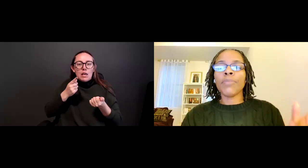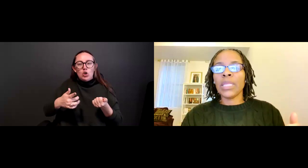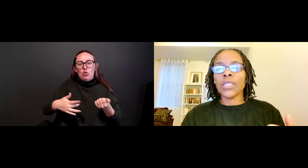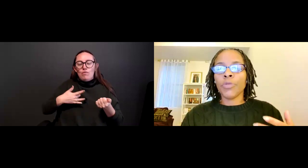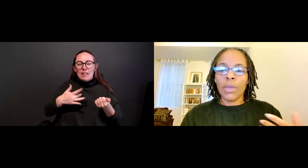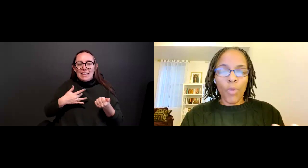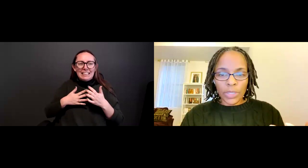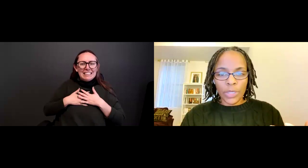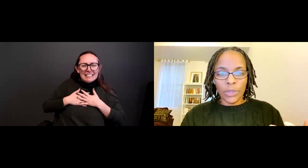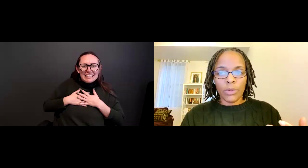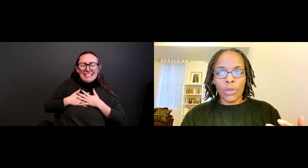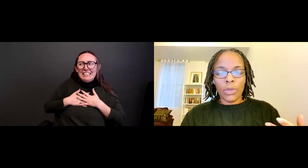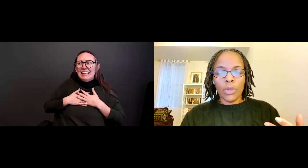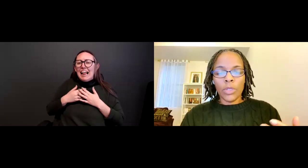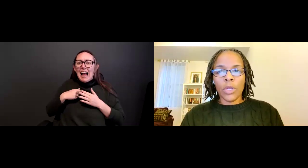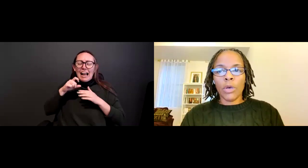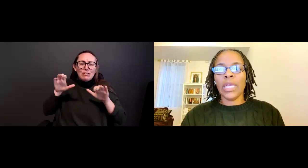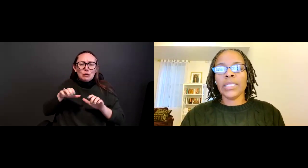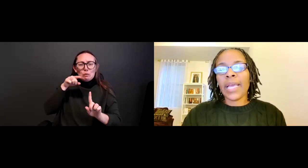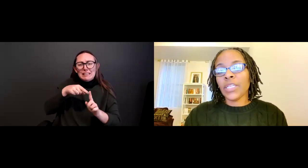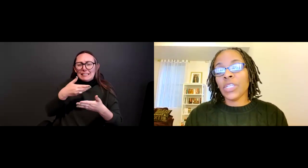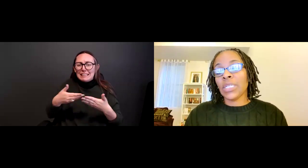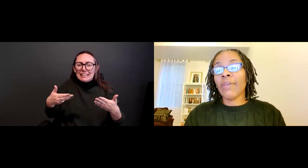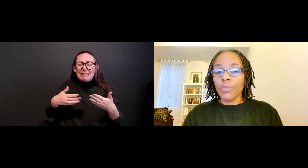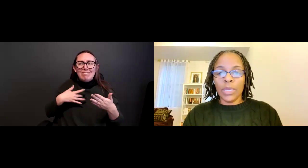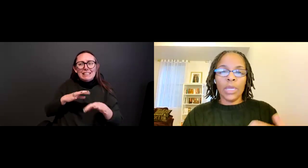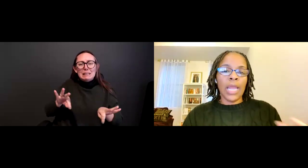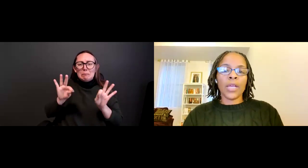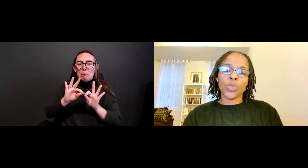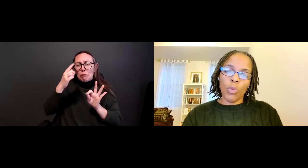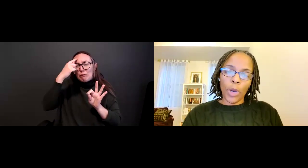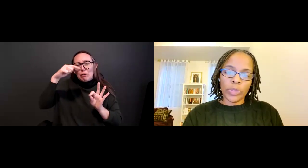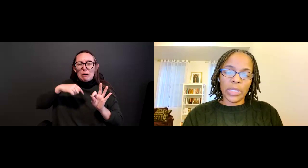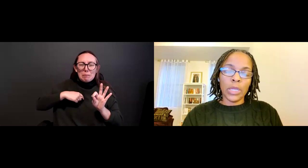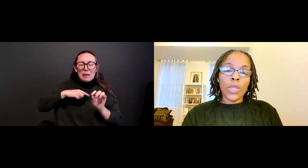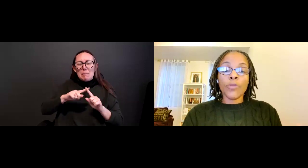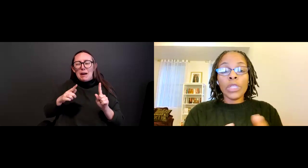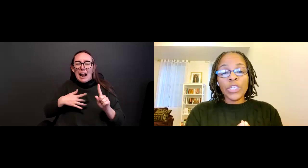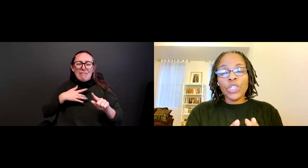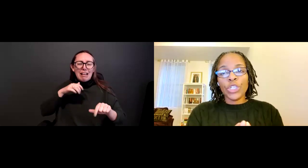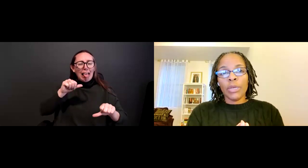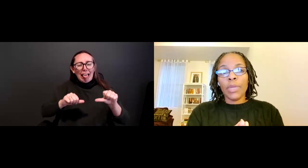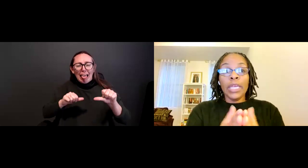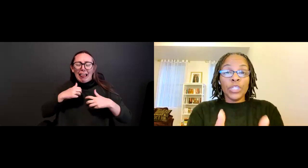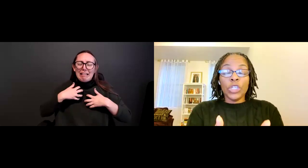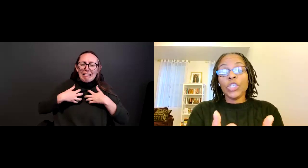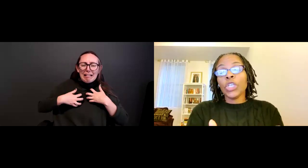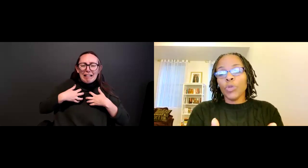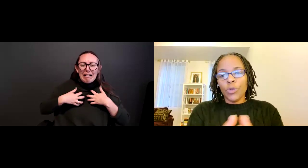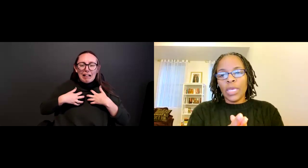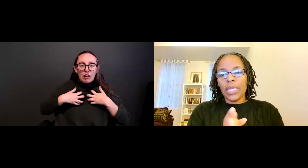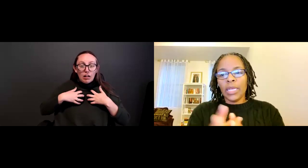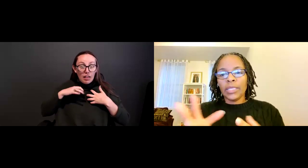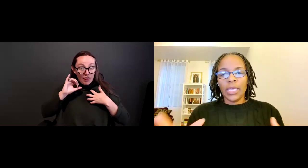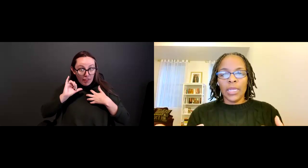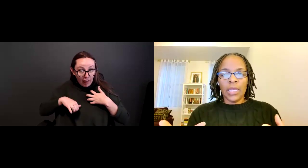do something that's really important to you. You know, the antagonist doesn't have to be an actual person. The relationship is just